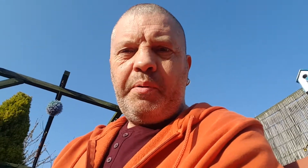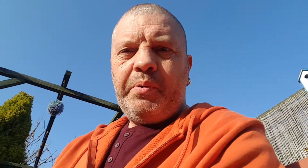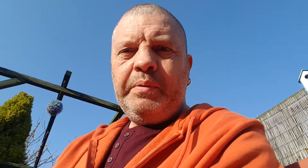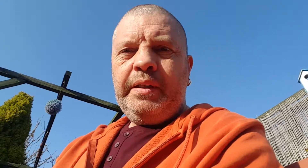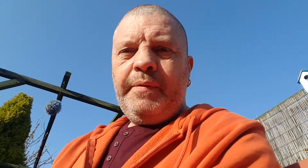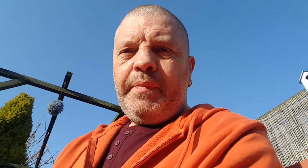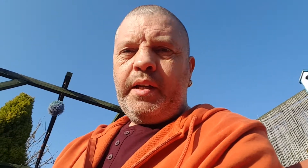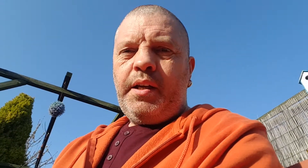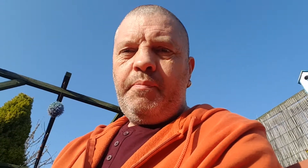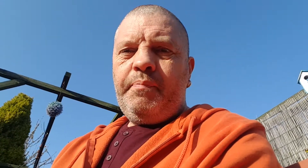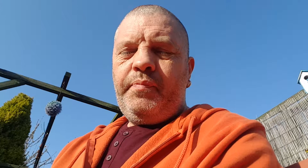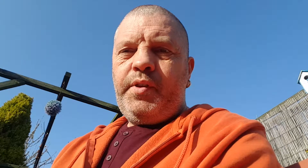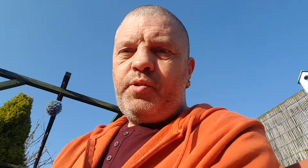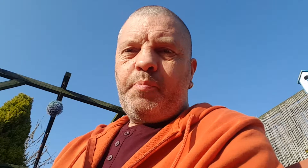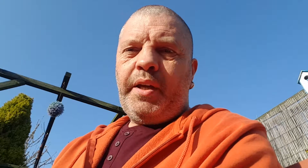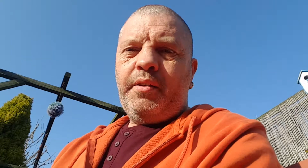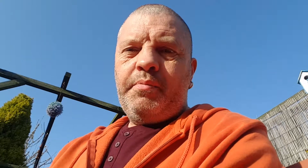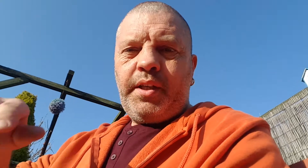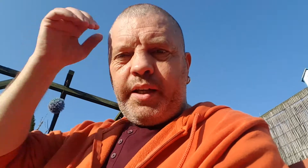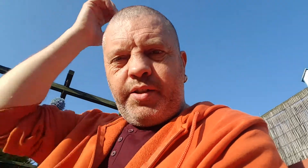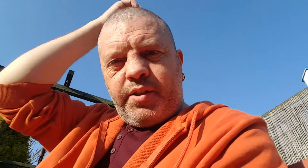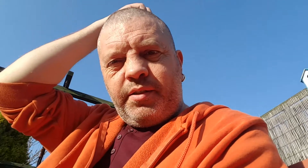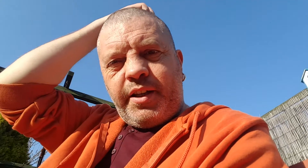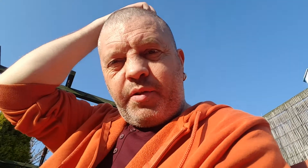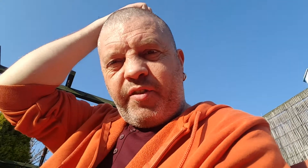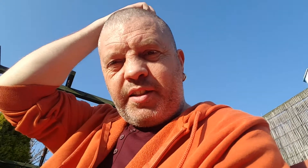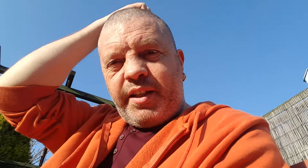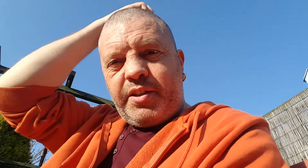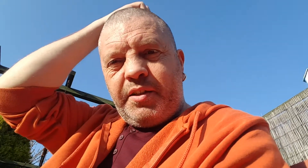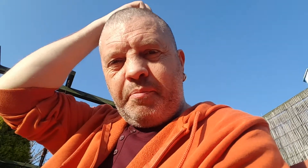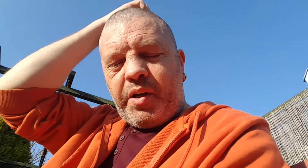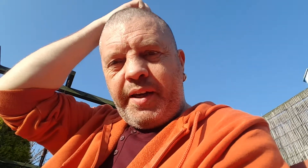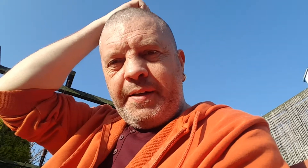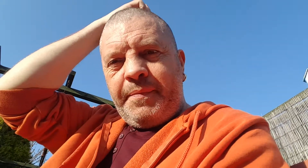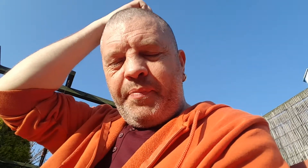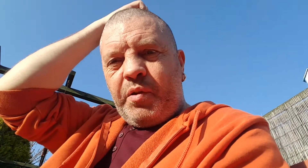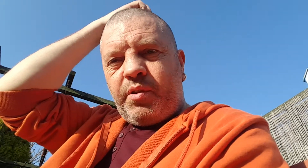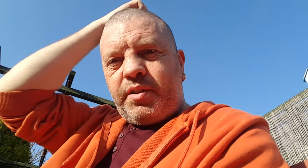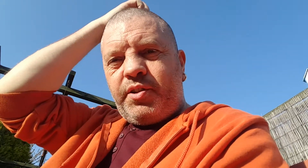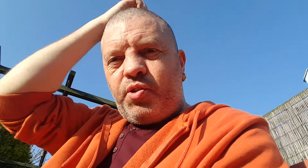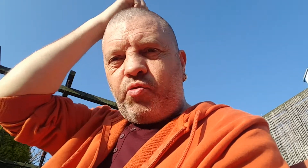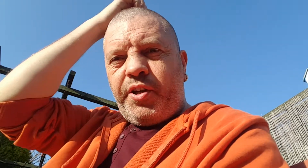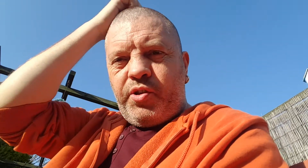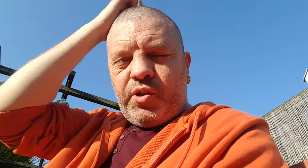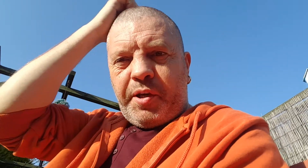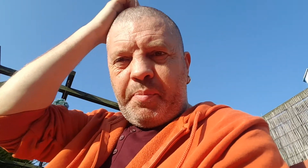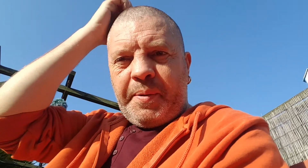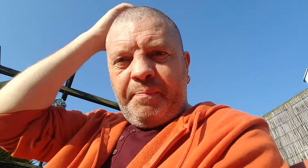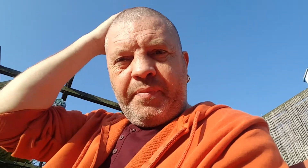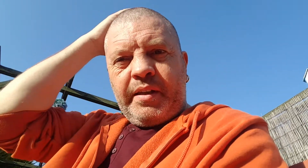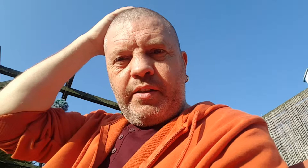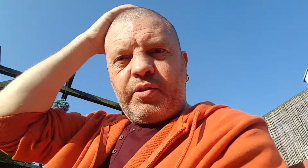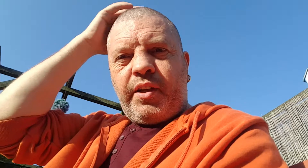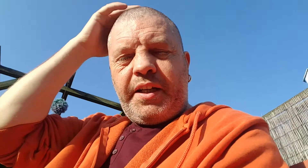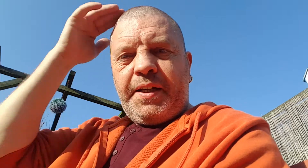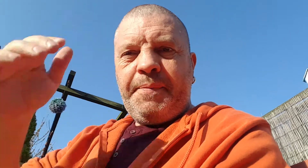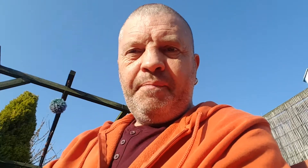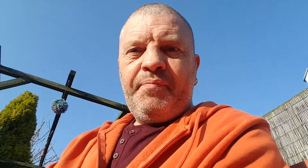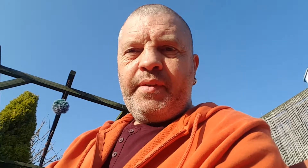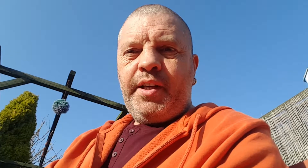people used to play them in the 80s, and I was fascinated by what's this strange shape, looks like a